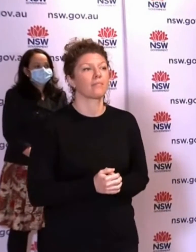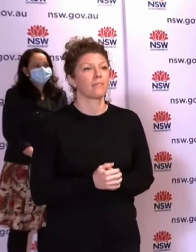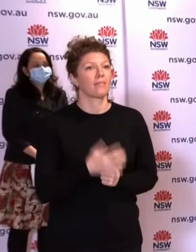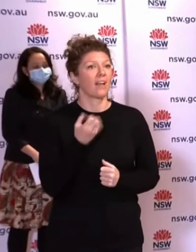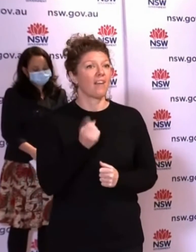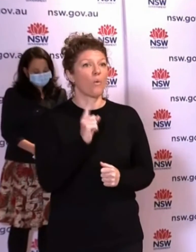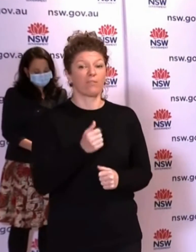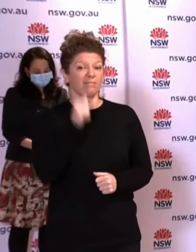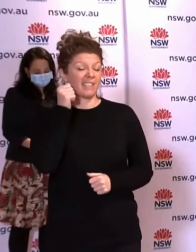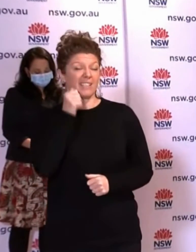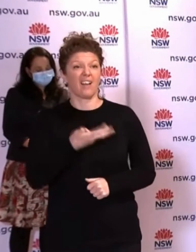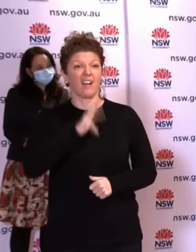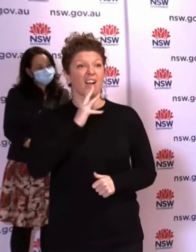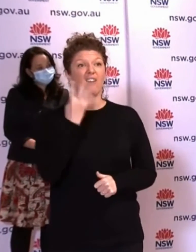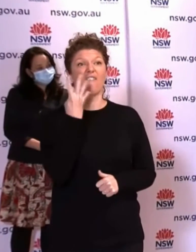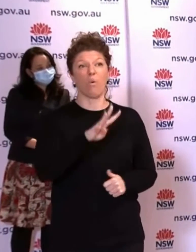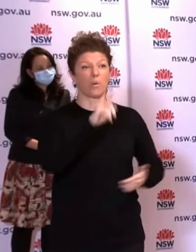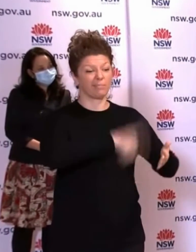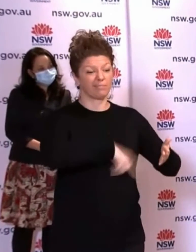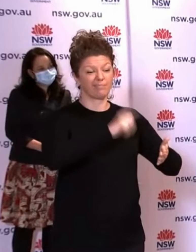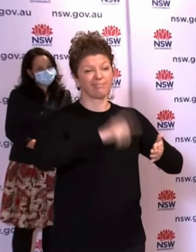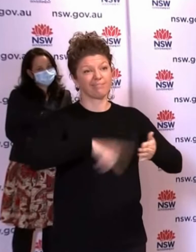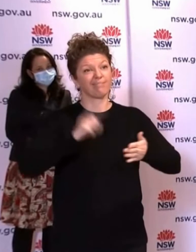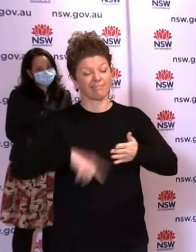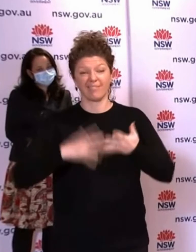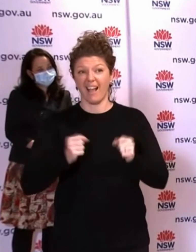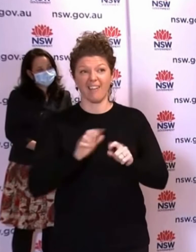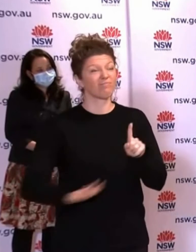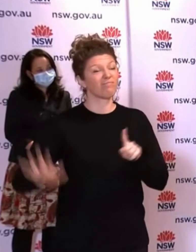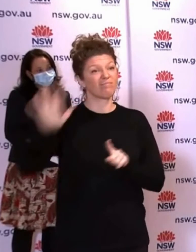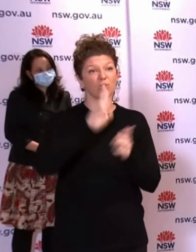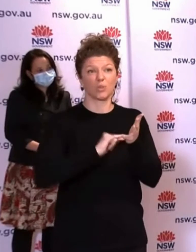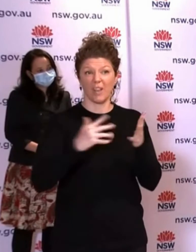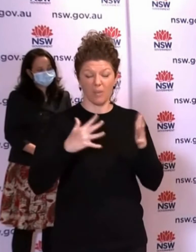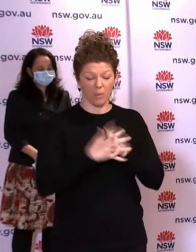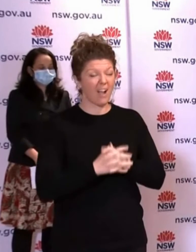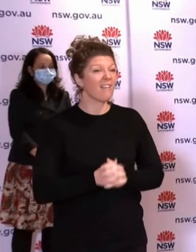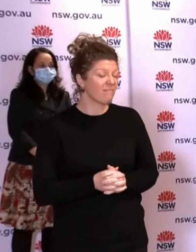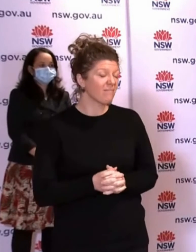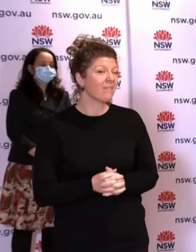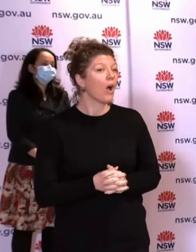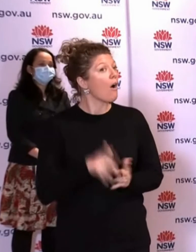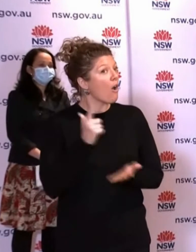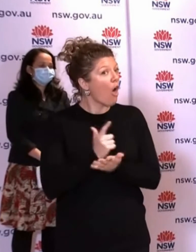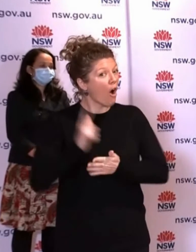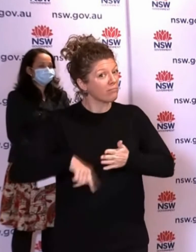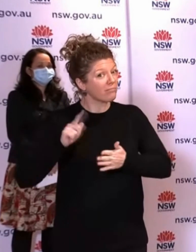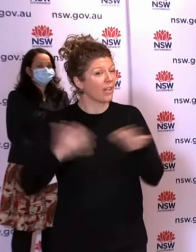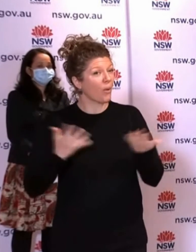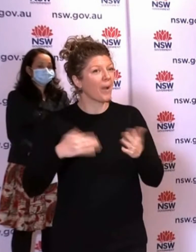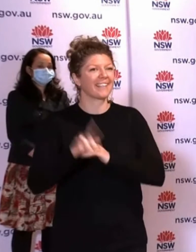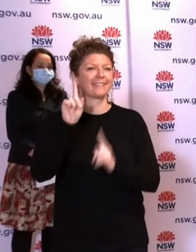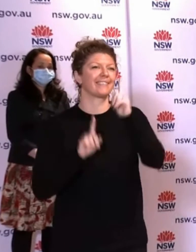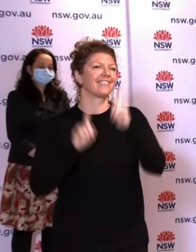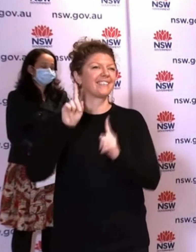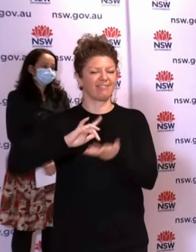940 penalty infringement notices issued in the last 24 hours right across the state. Of course, many of those in the centre of